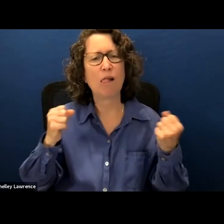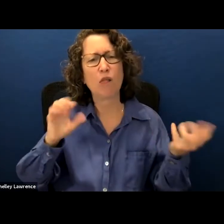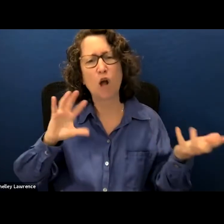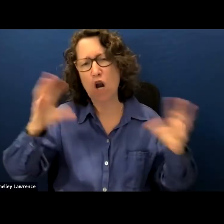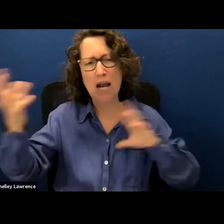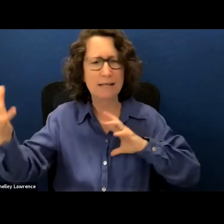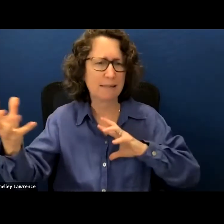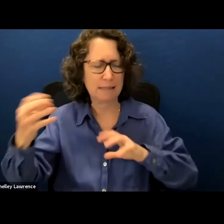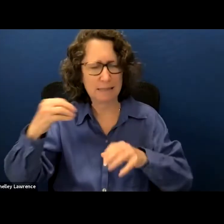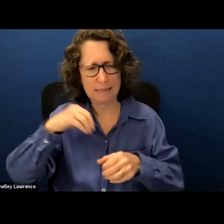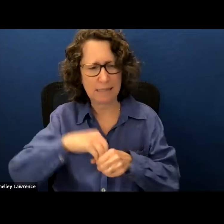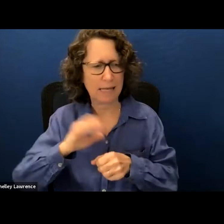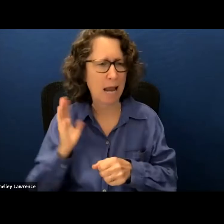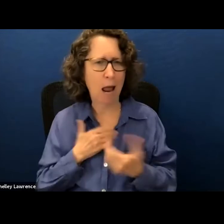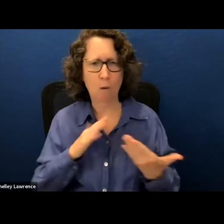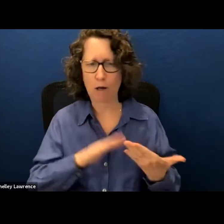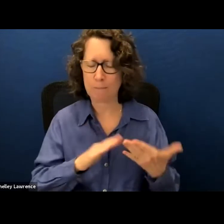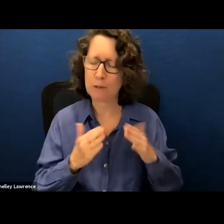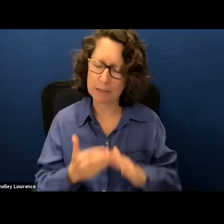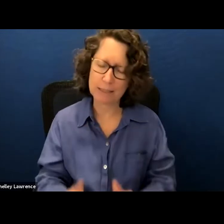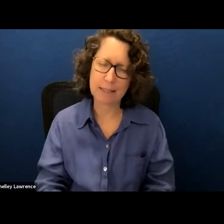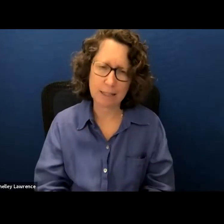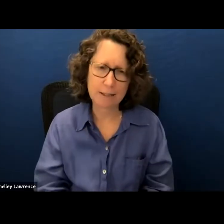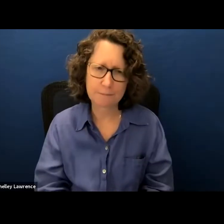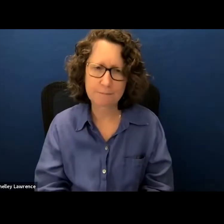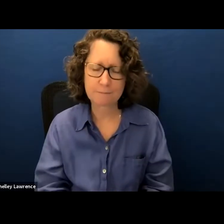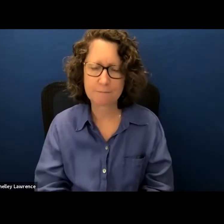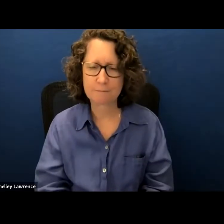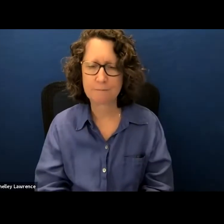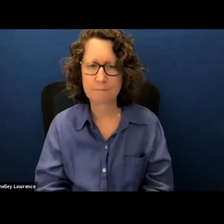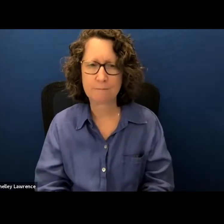in our community.